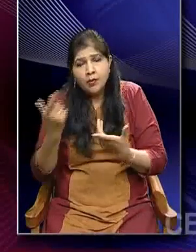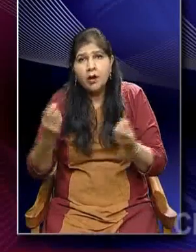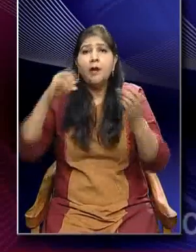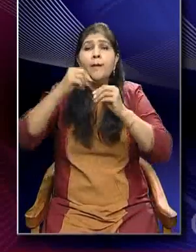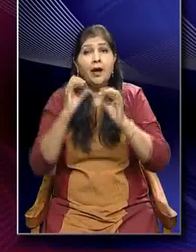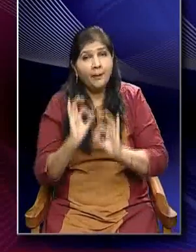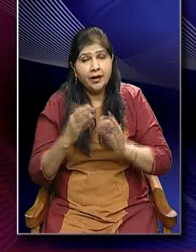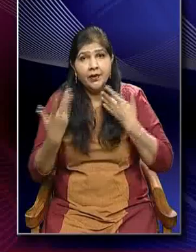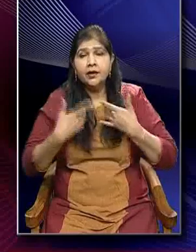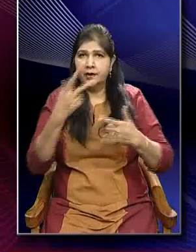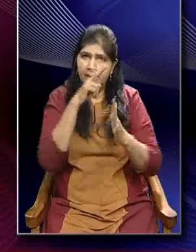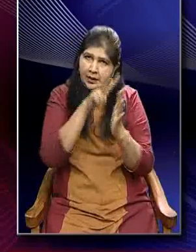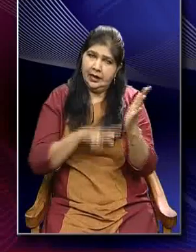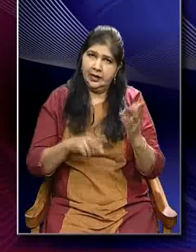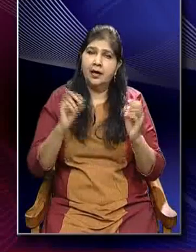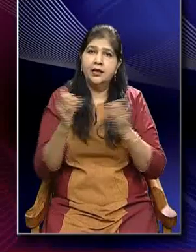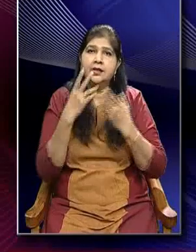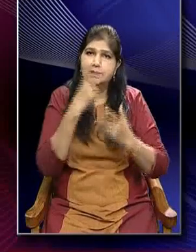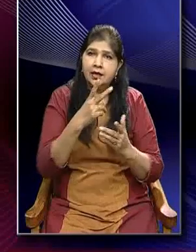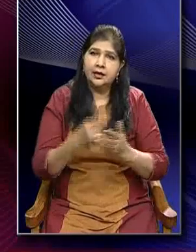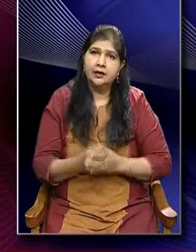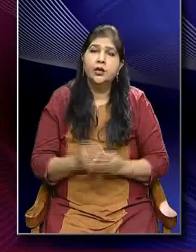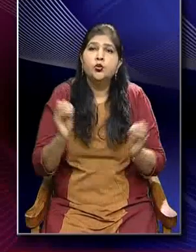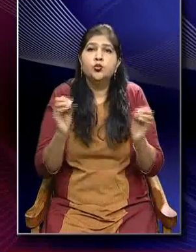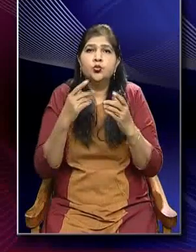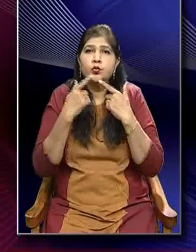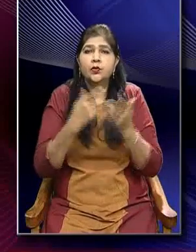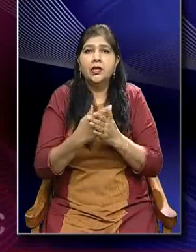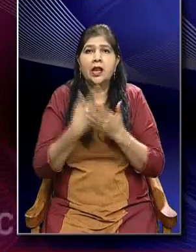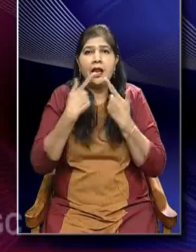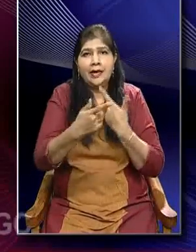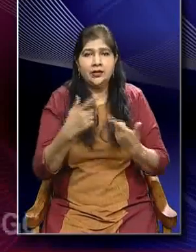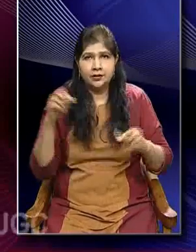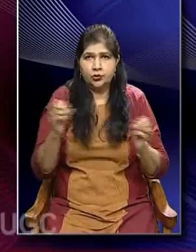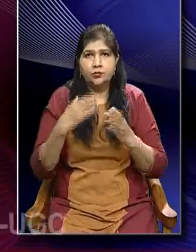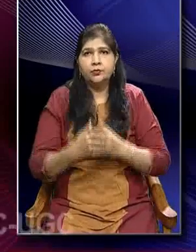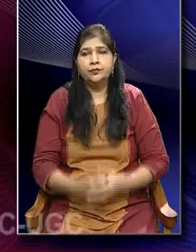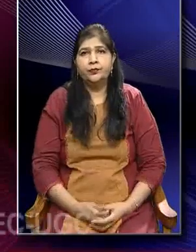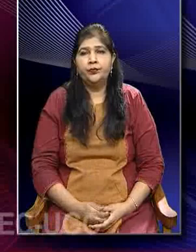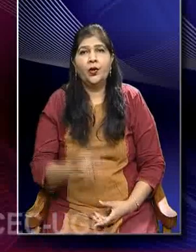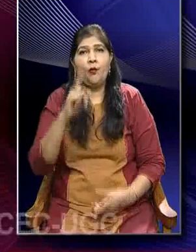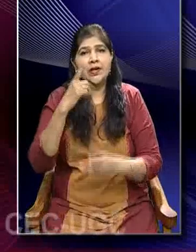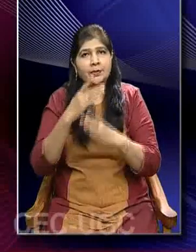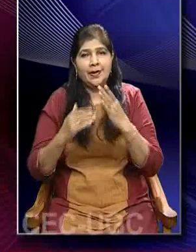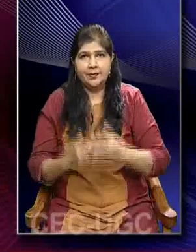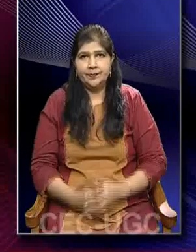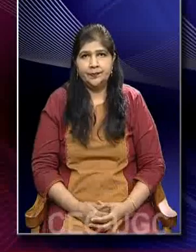globalization. So let us begin the lecture. Part 1.